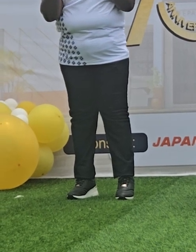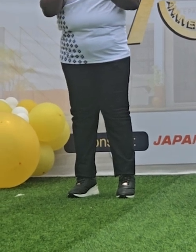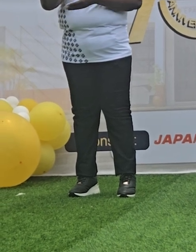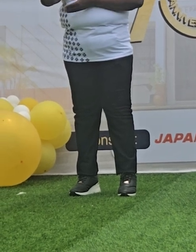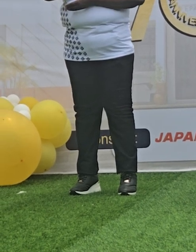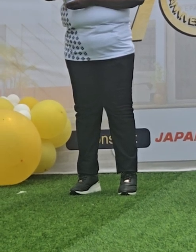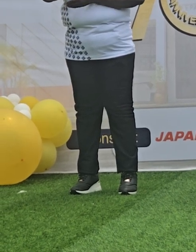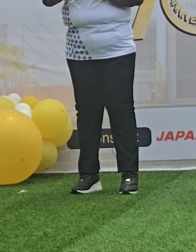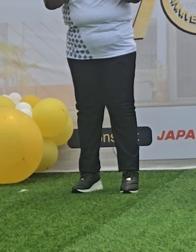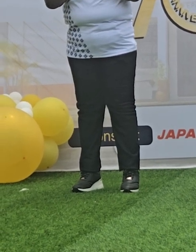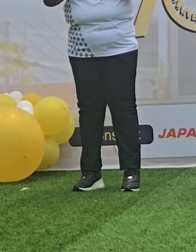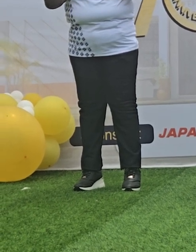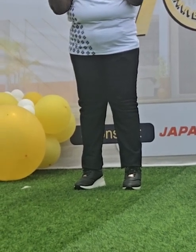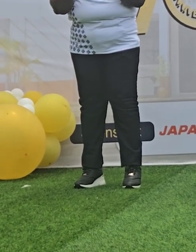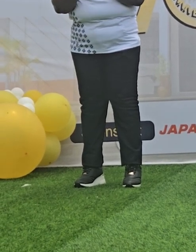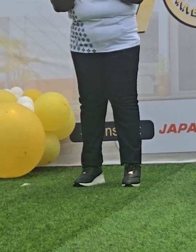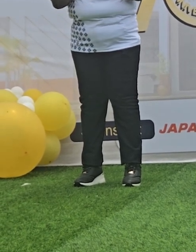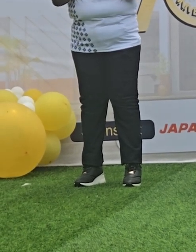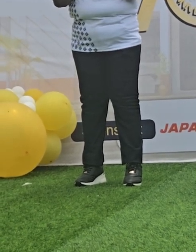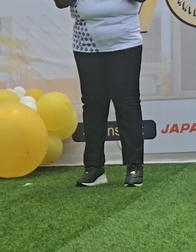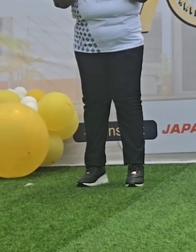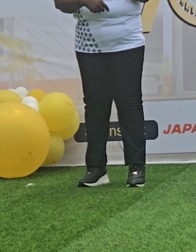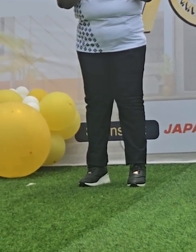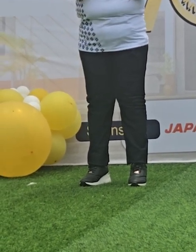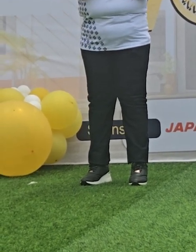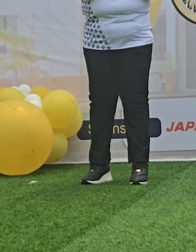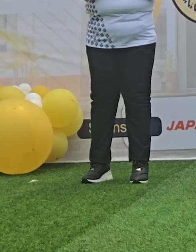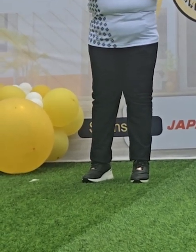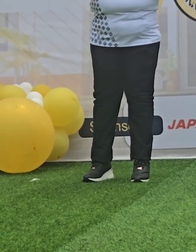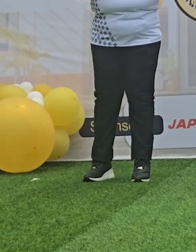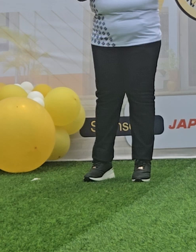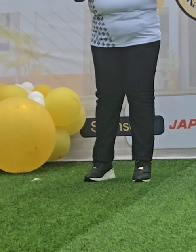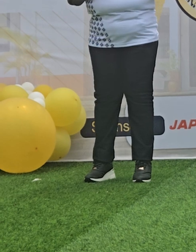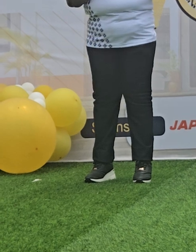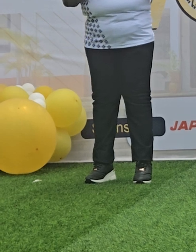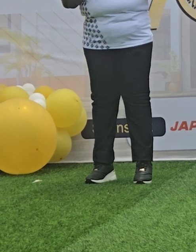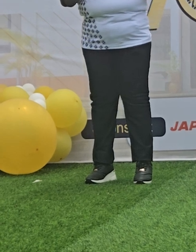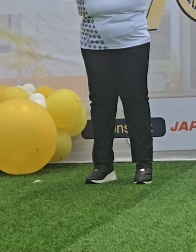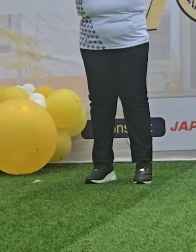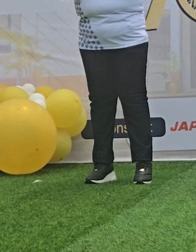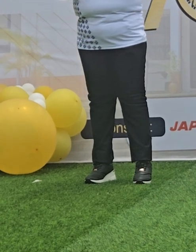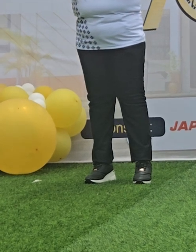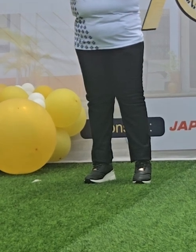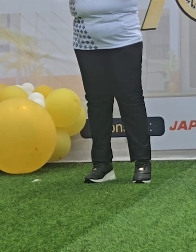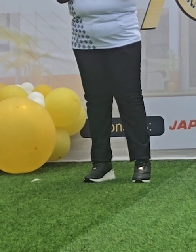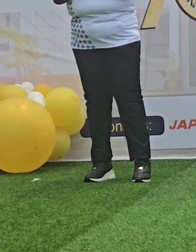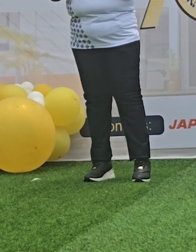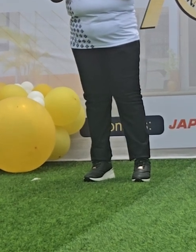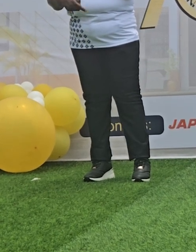BA Sociology in Social Administration and Social